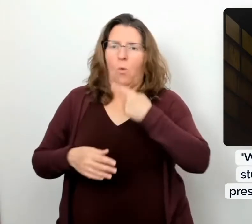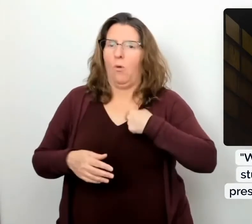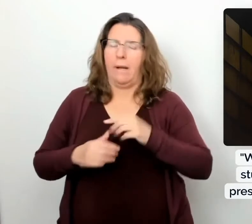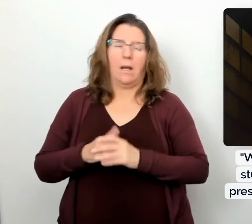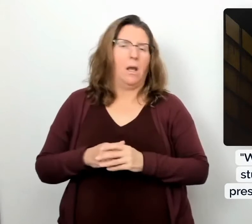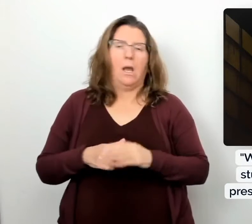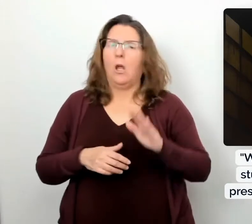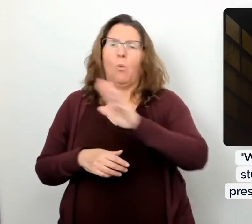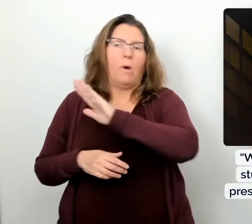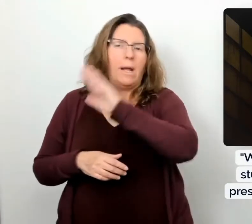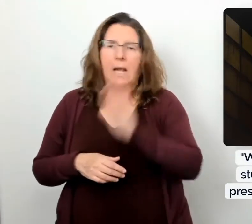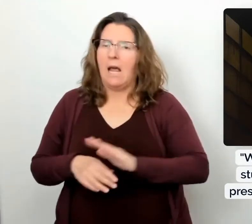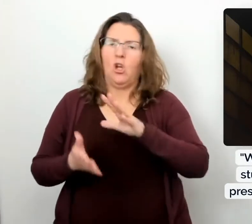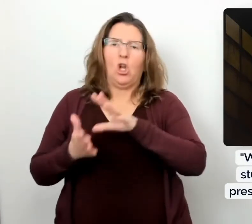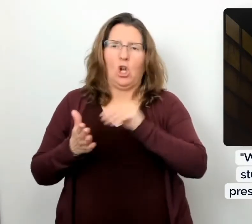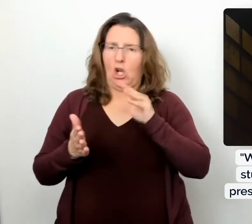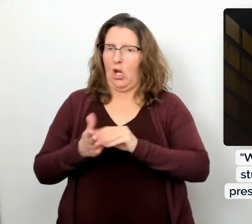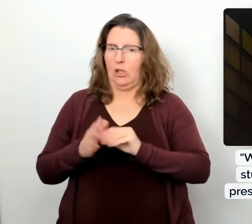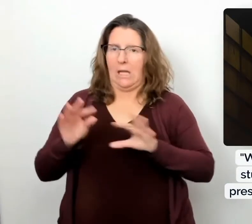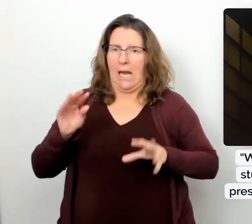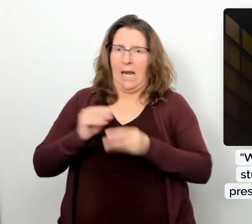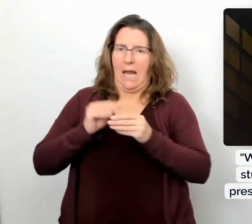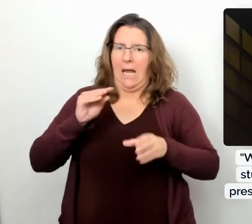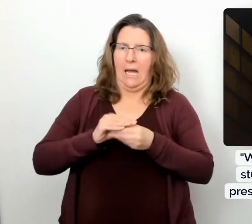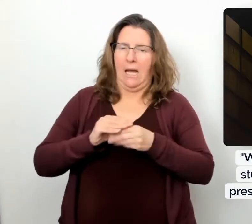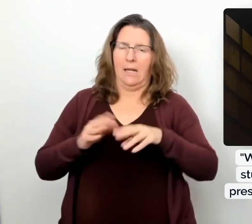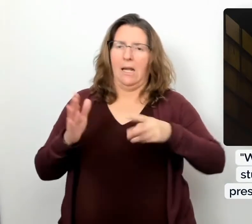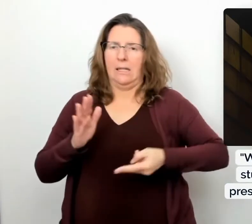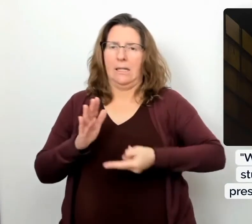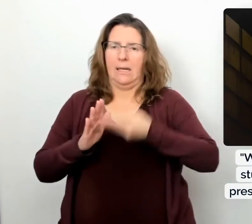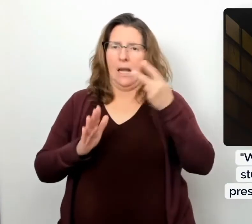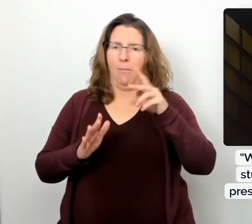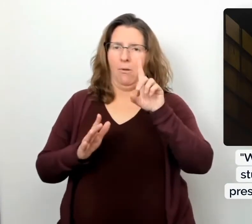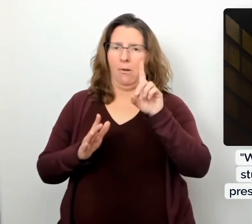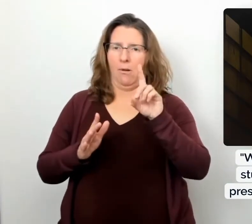me that he was never able to learn how to add double-digit numbers.